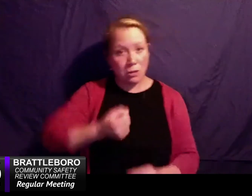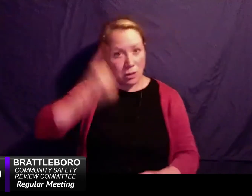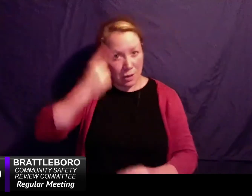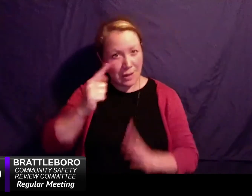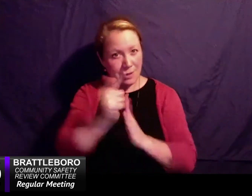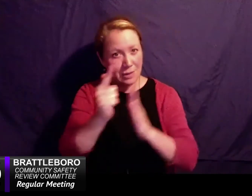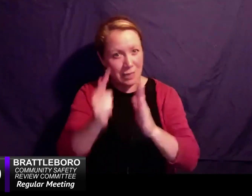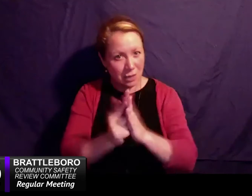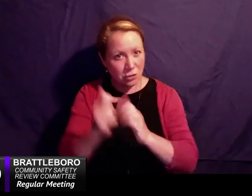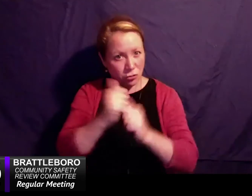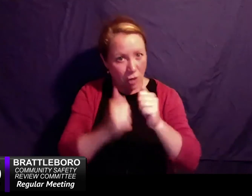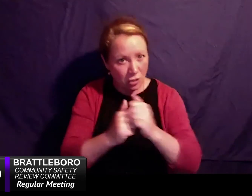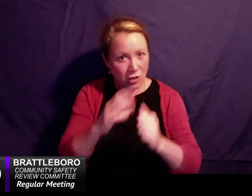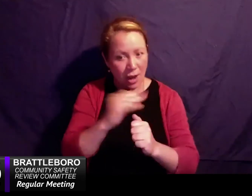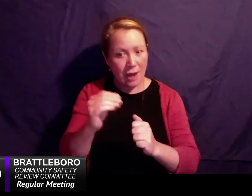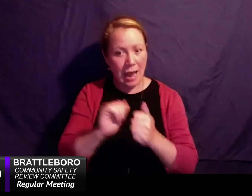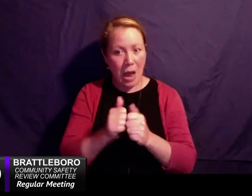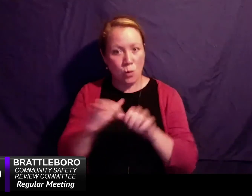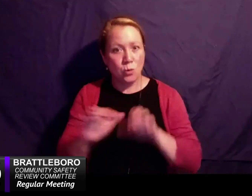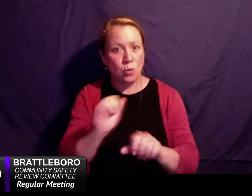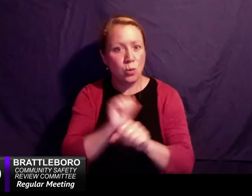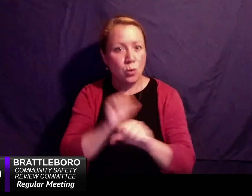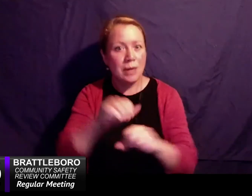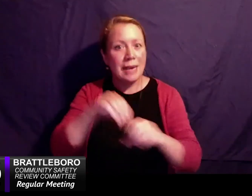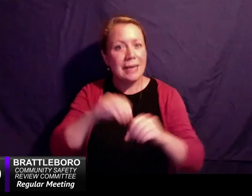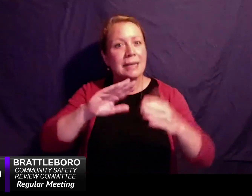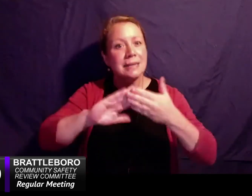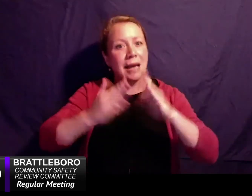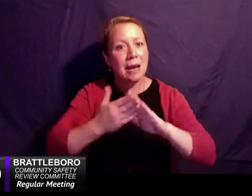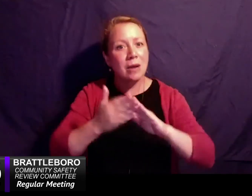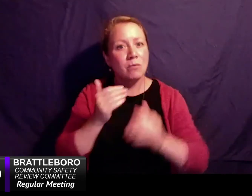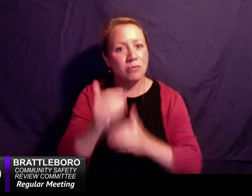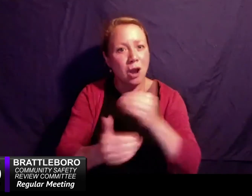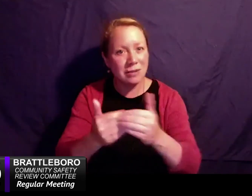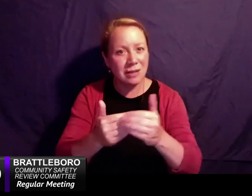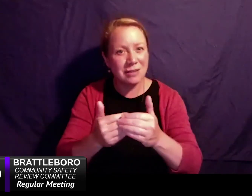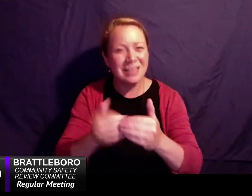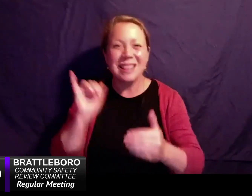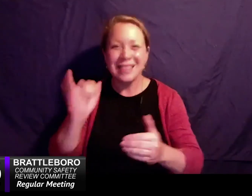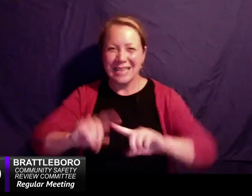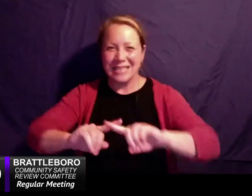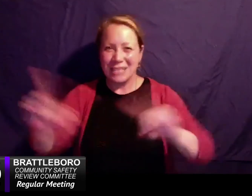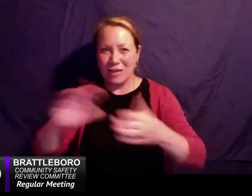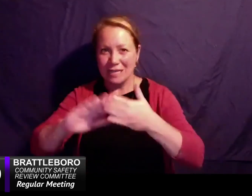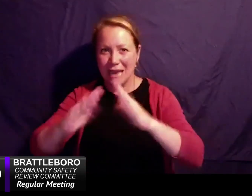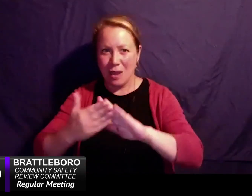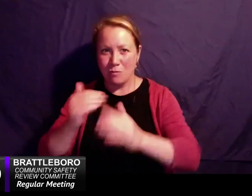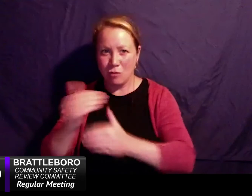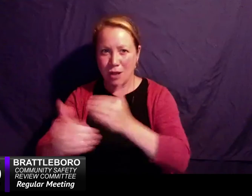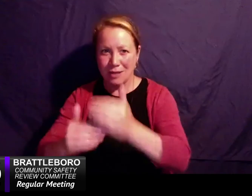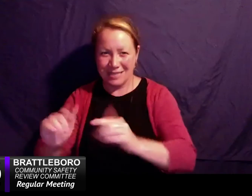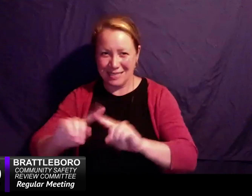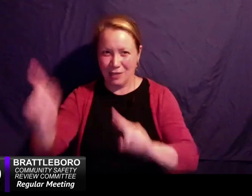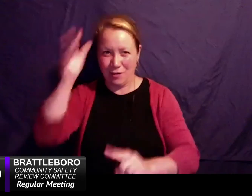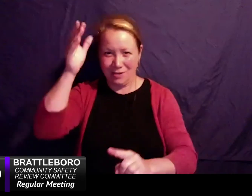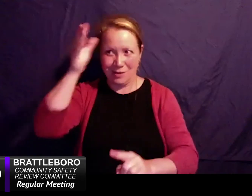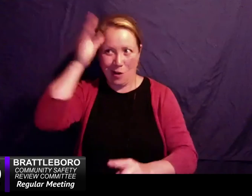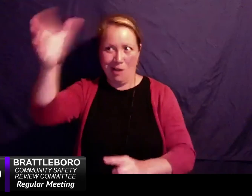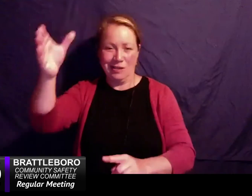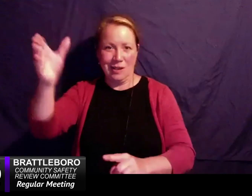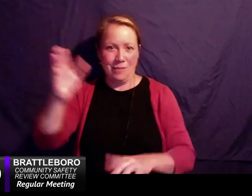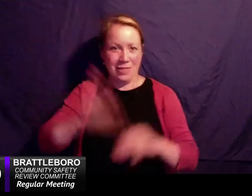and the town, how to do this work in a town process, which is a different space than many of us do work. There's